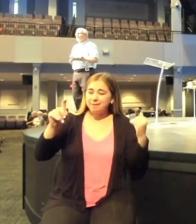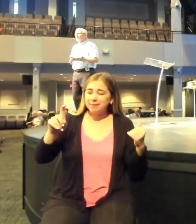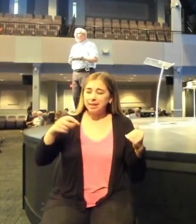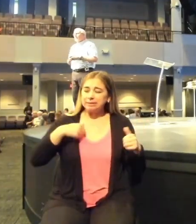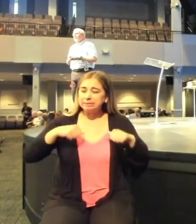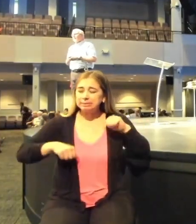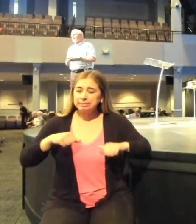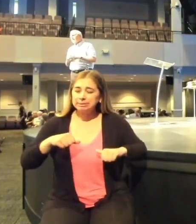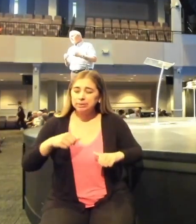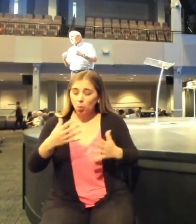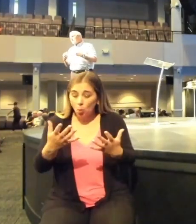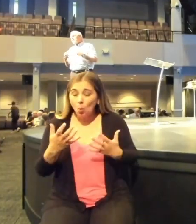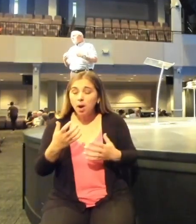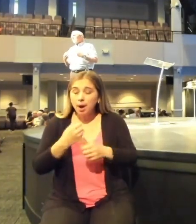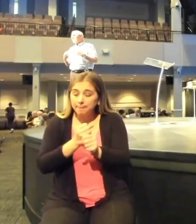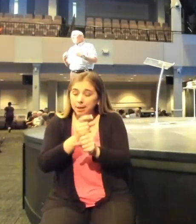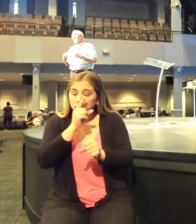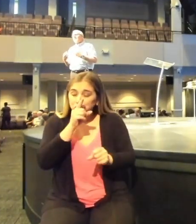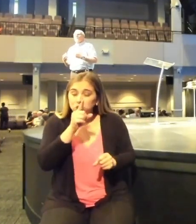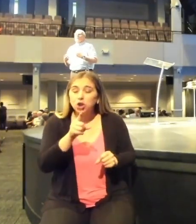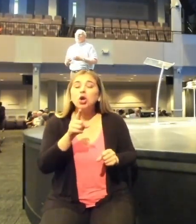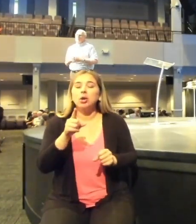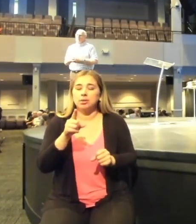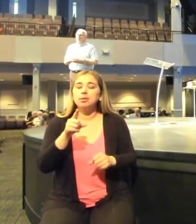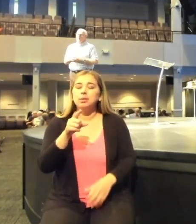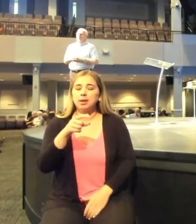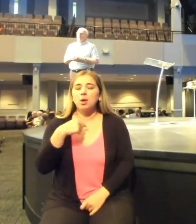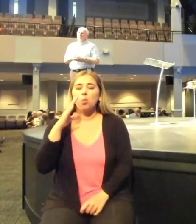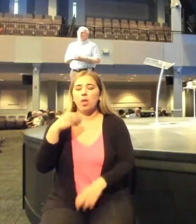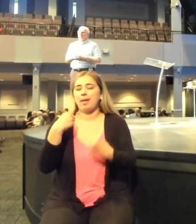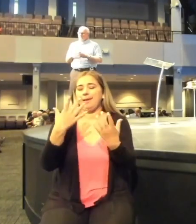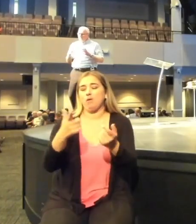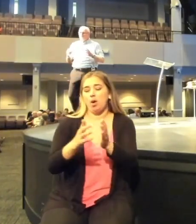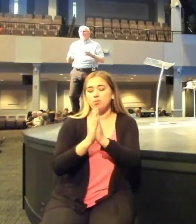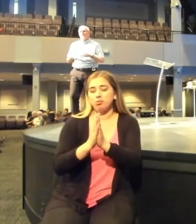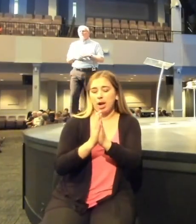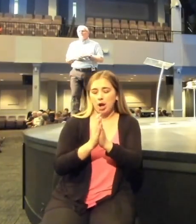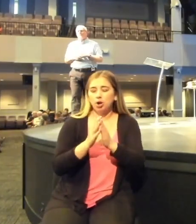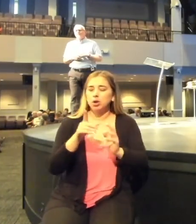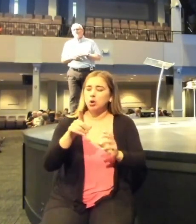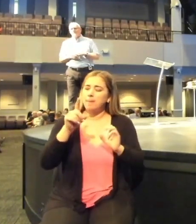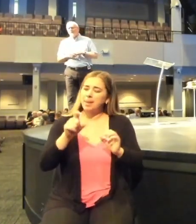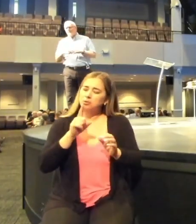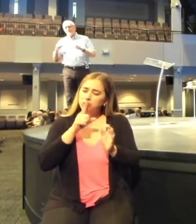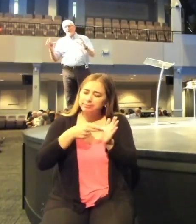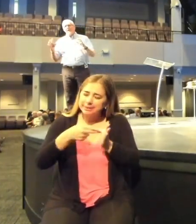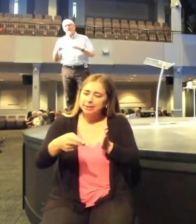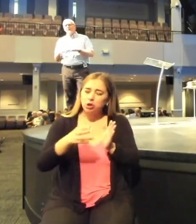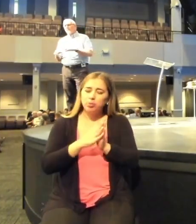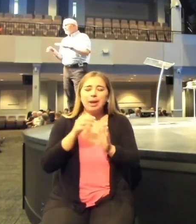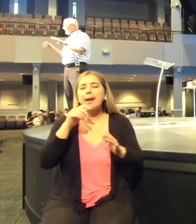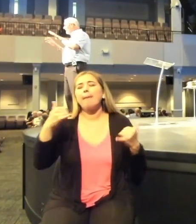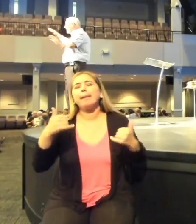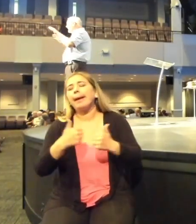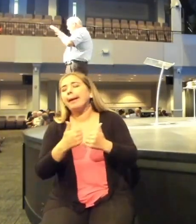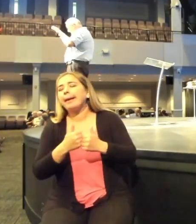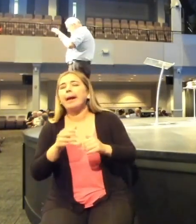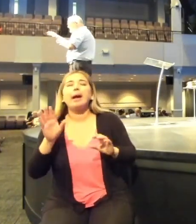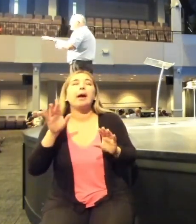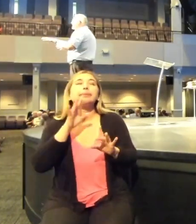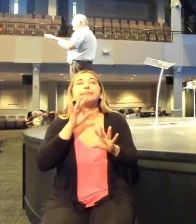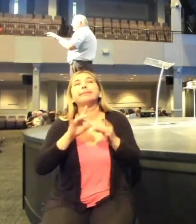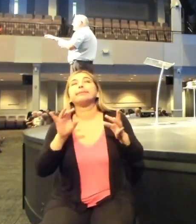make sure. If you'll sincerely pray this prayer with me right now, I mean sincerely, not just playing games, but I'm talking